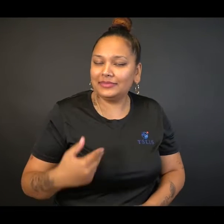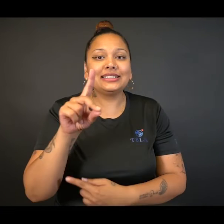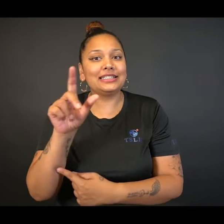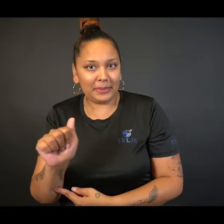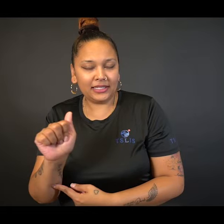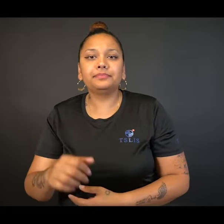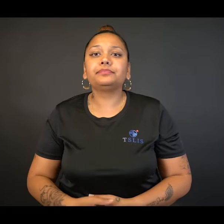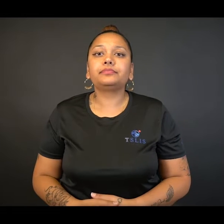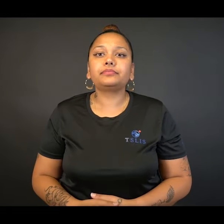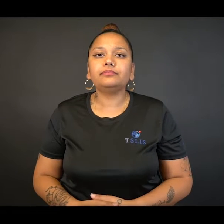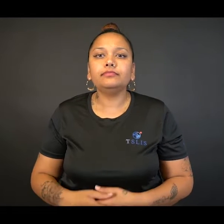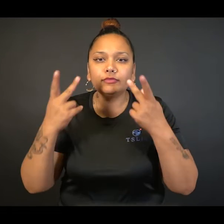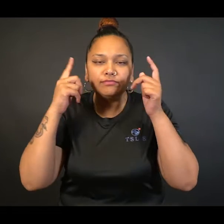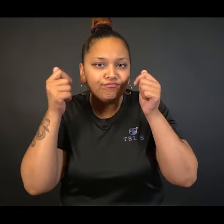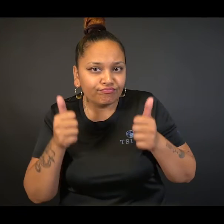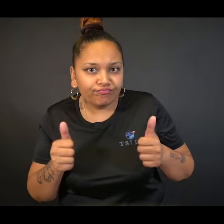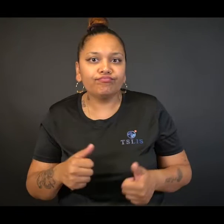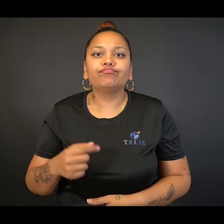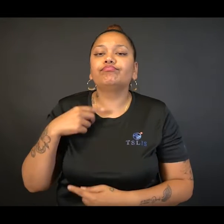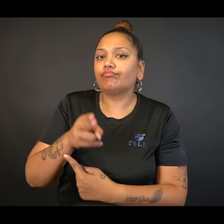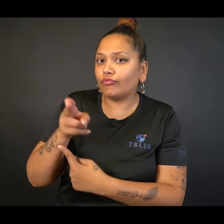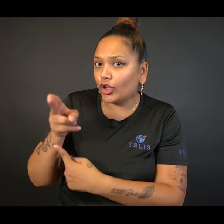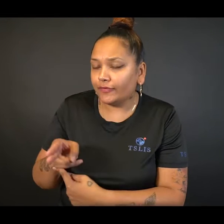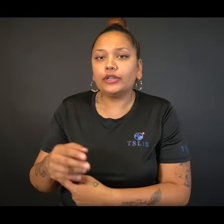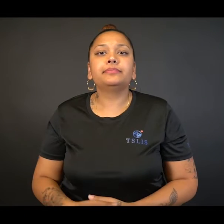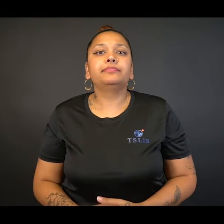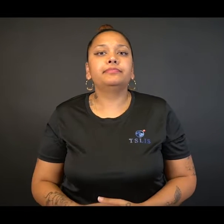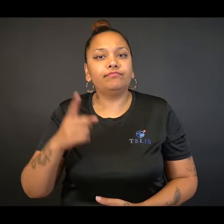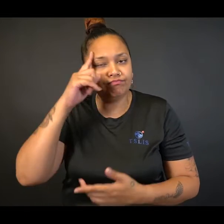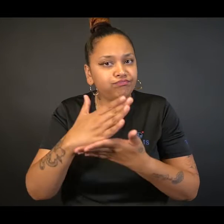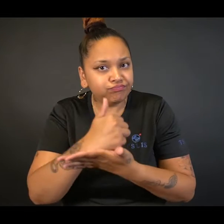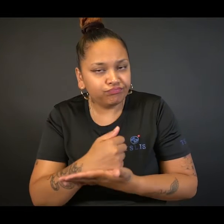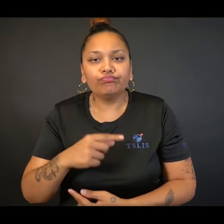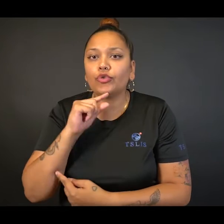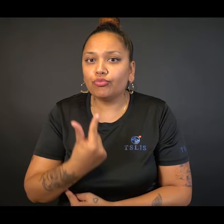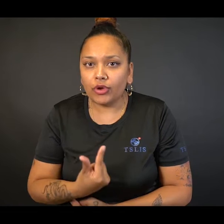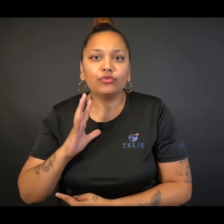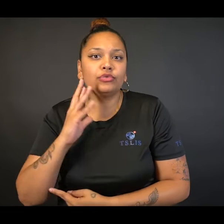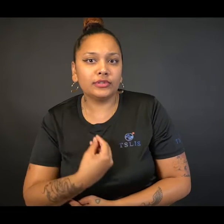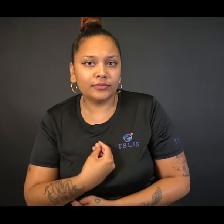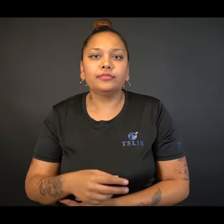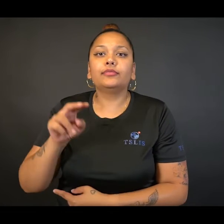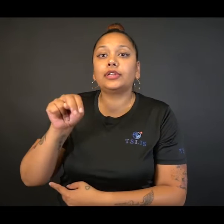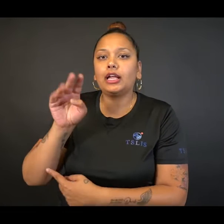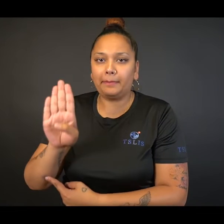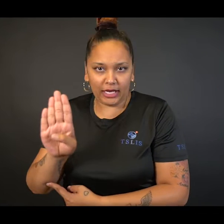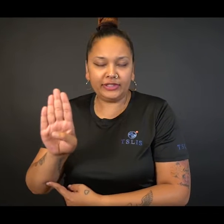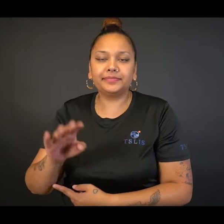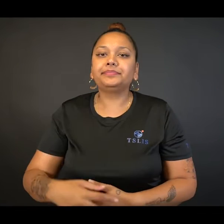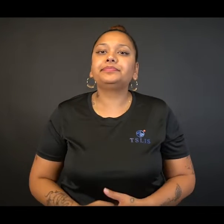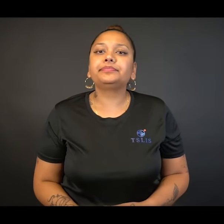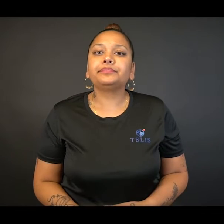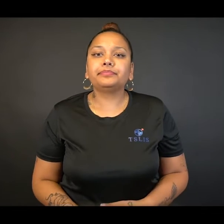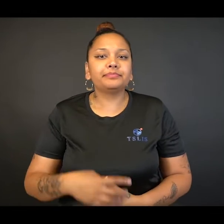of hearing, mad, queer, trans, non-binary, Black individual, and I do a lot of